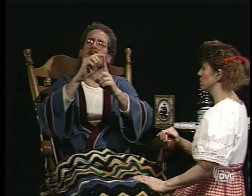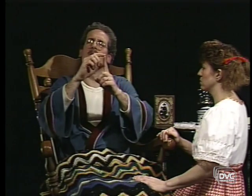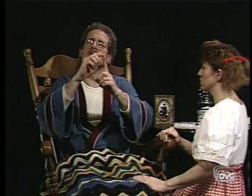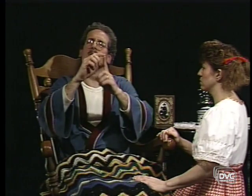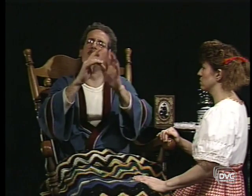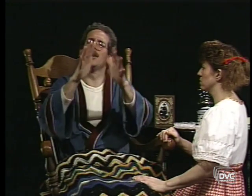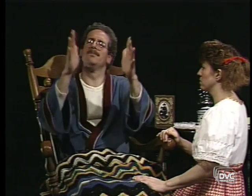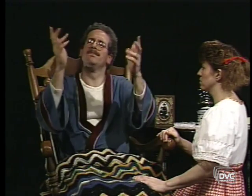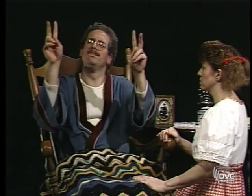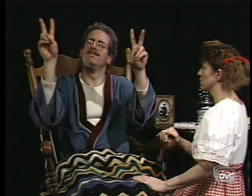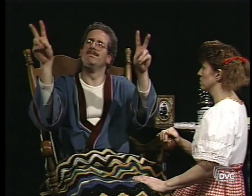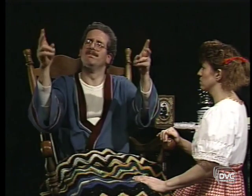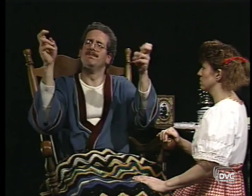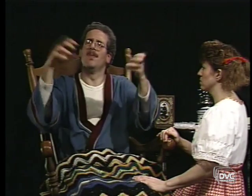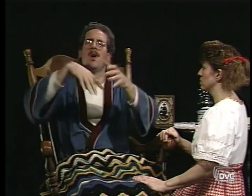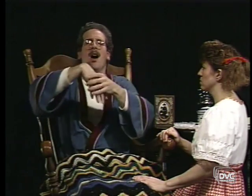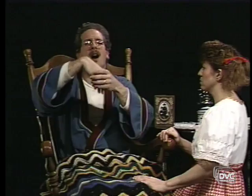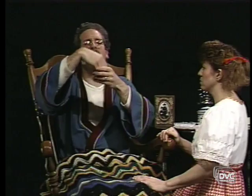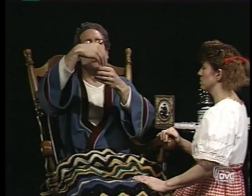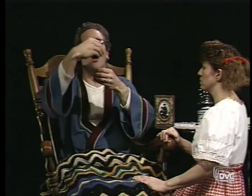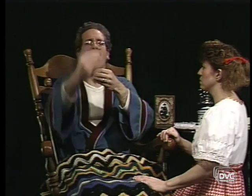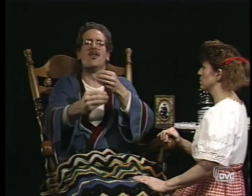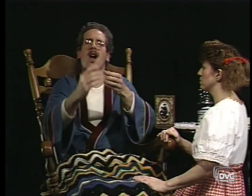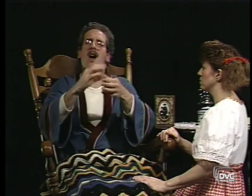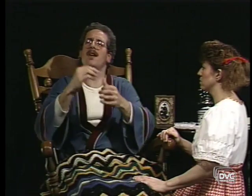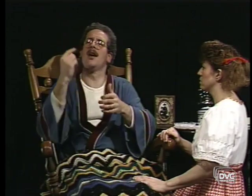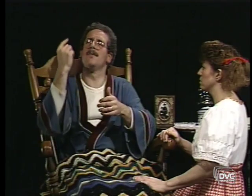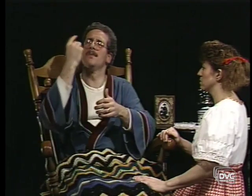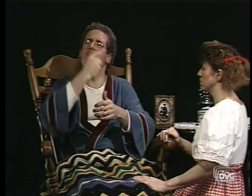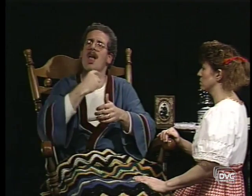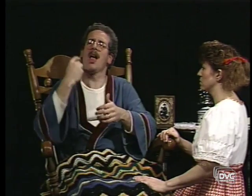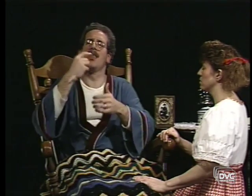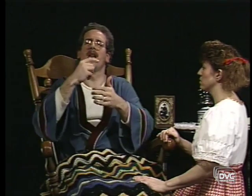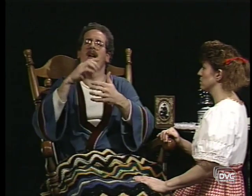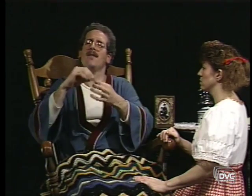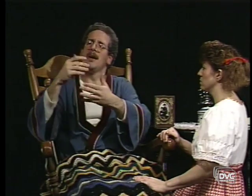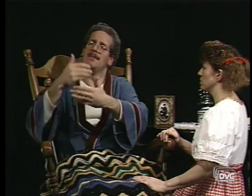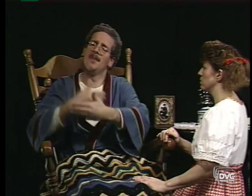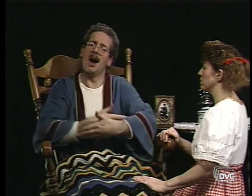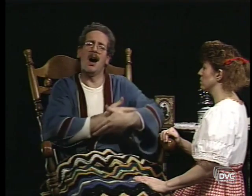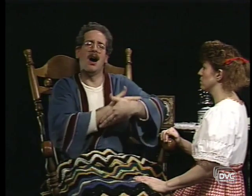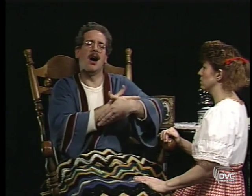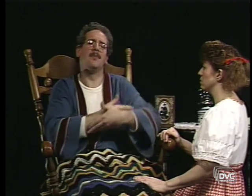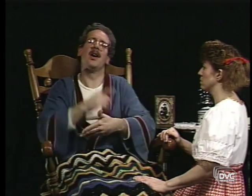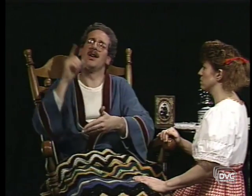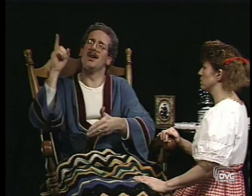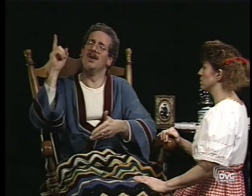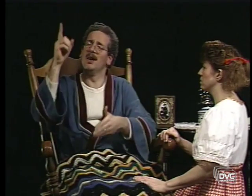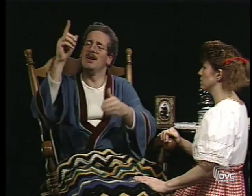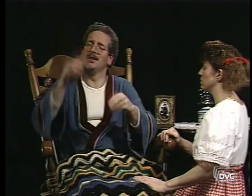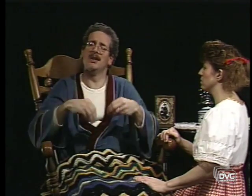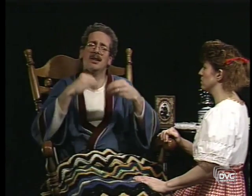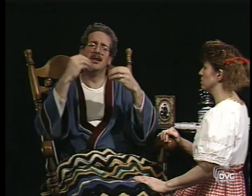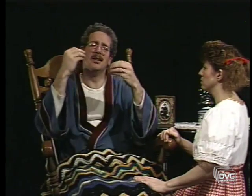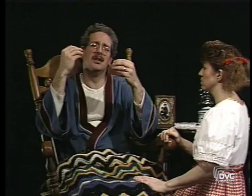your word out of the mouths of babies you will give